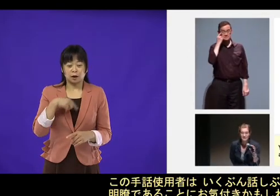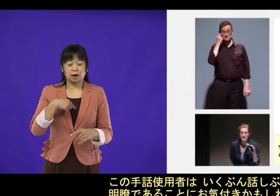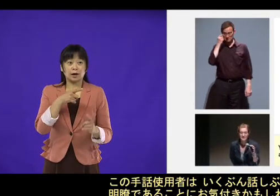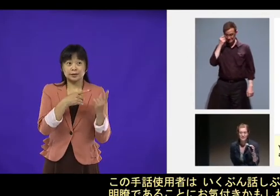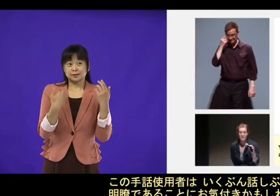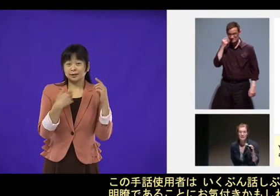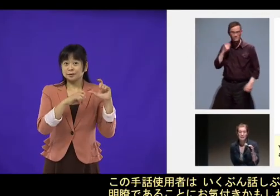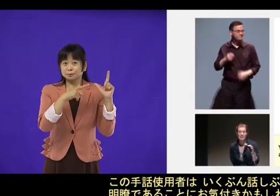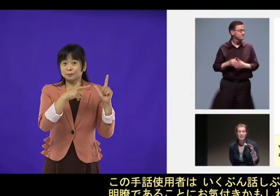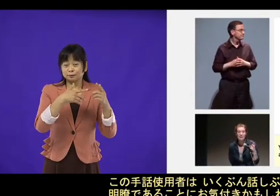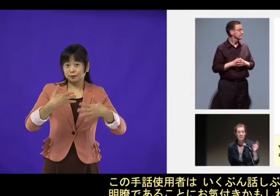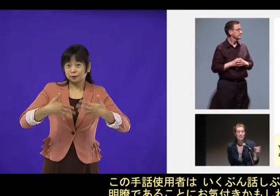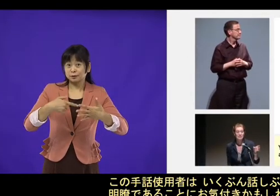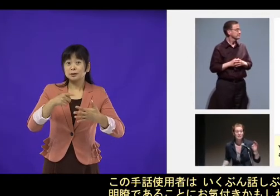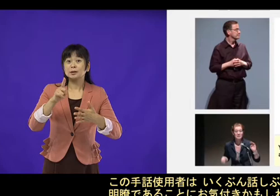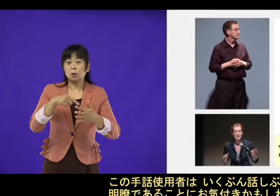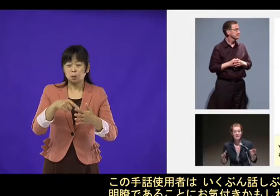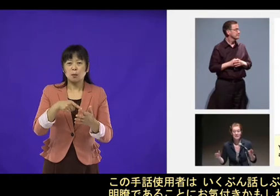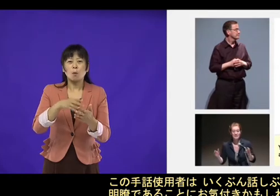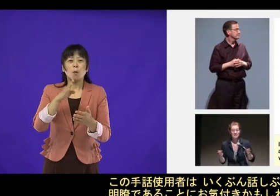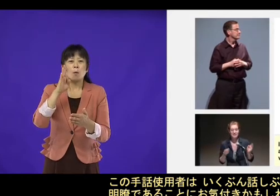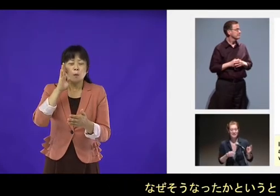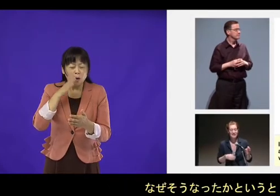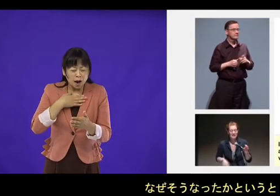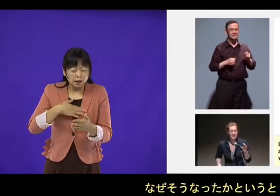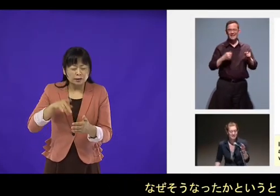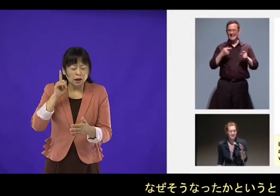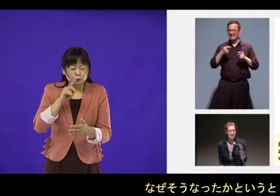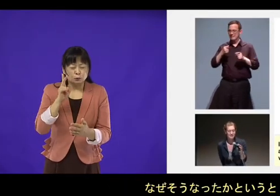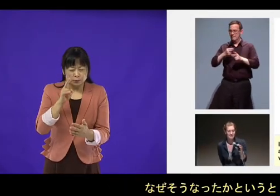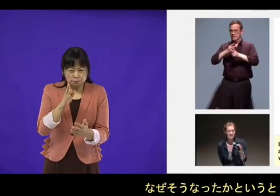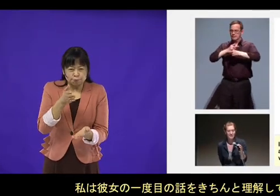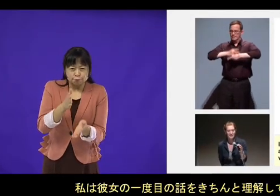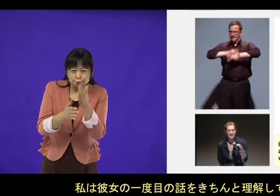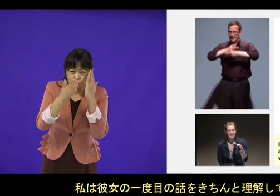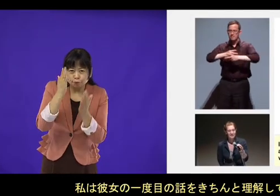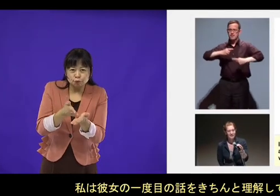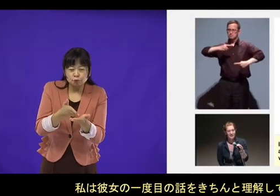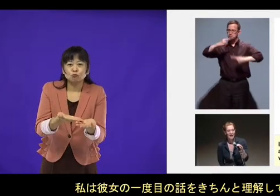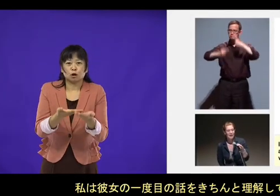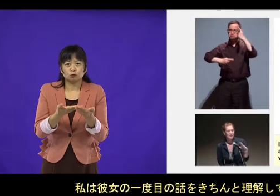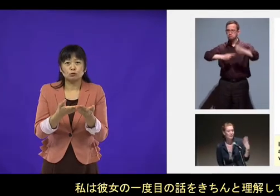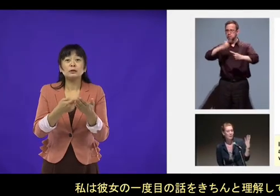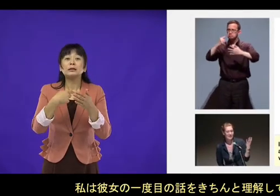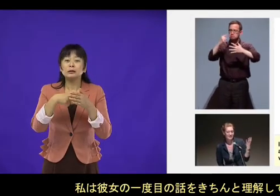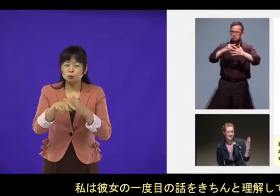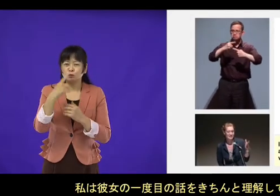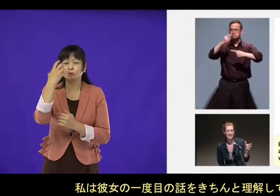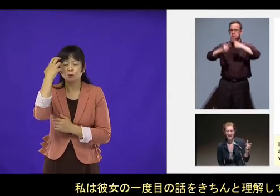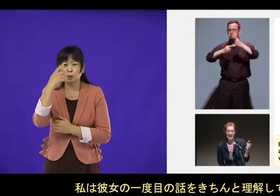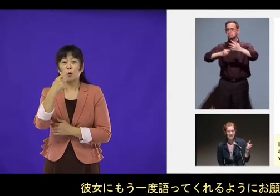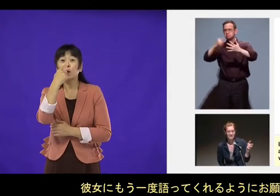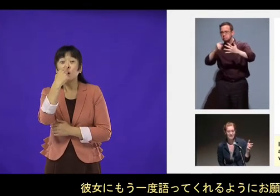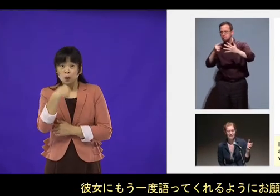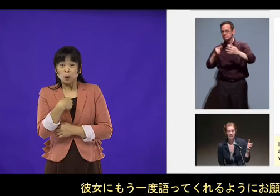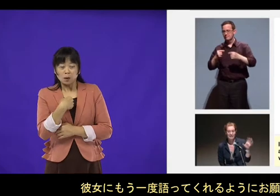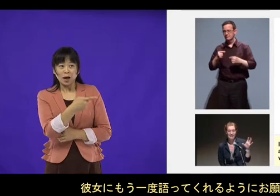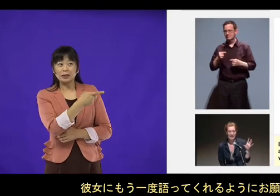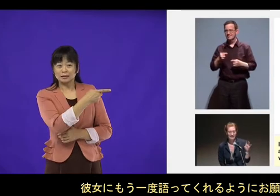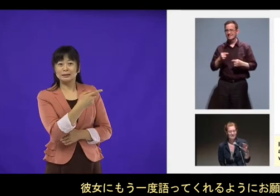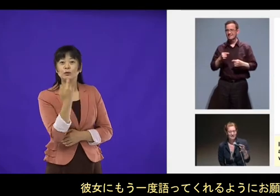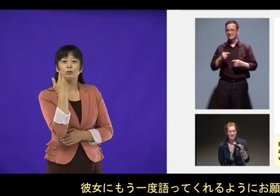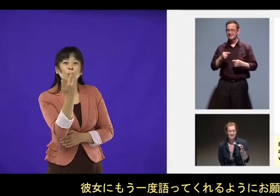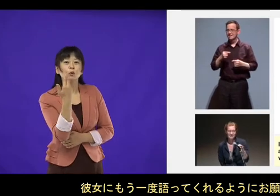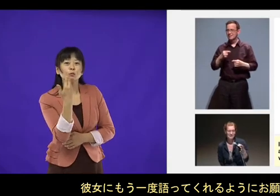You'll notice the signers being a little bit articulate, and I think it's because I know all this, and I asked her to tell